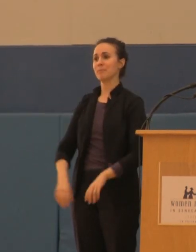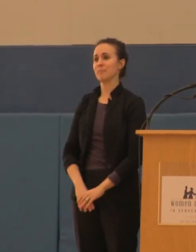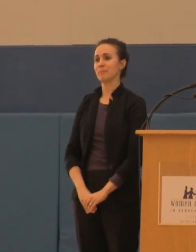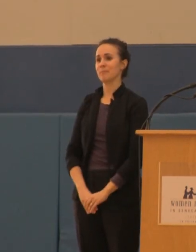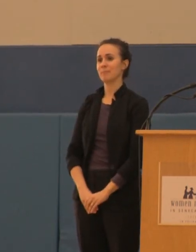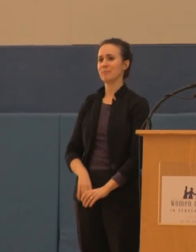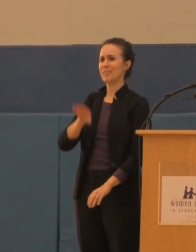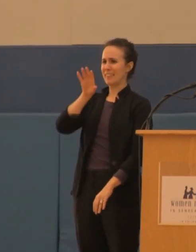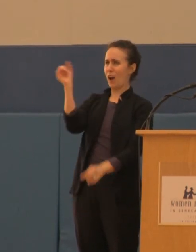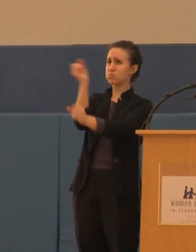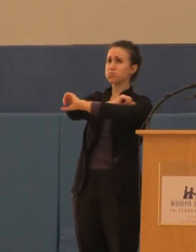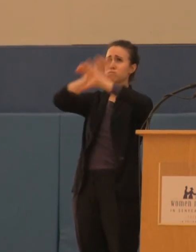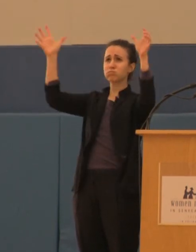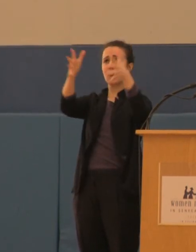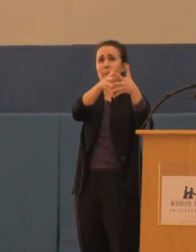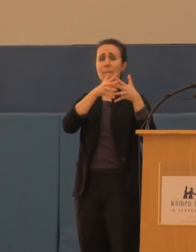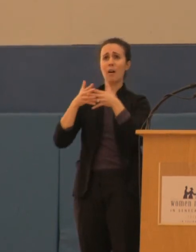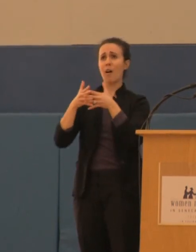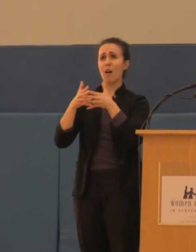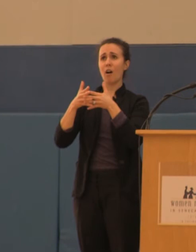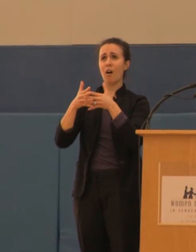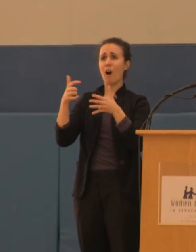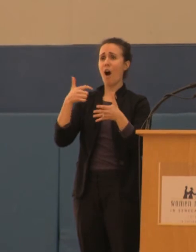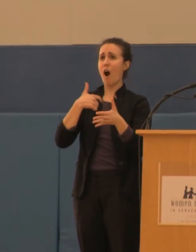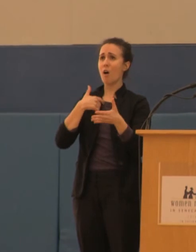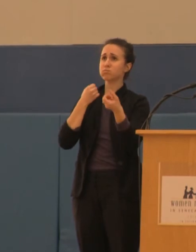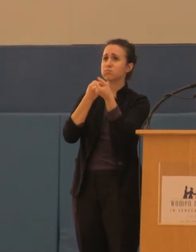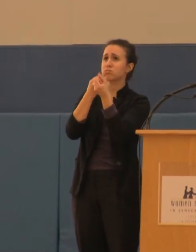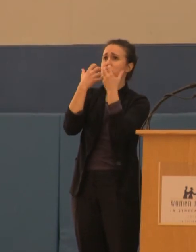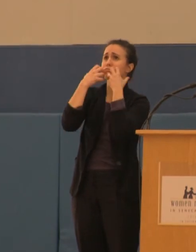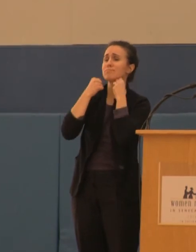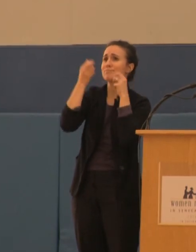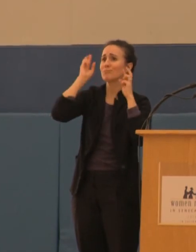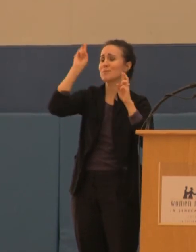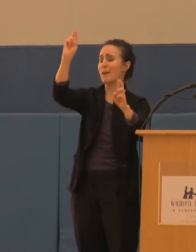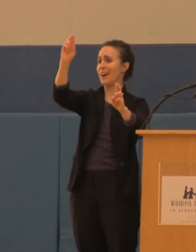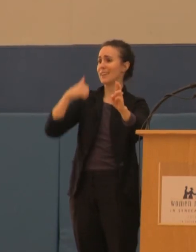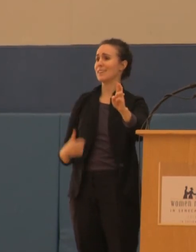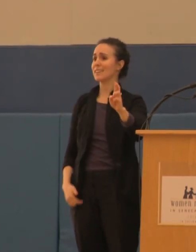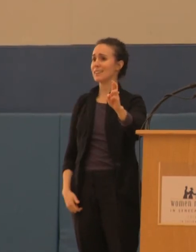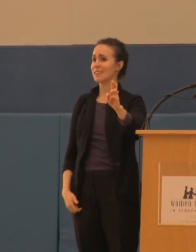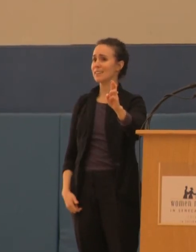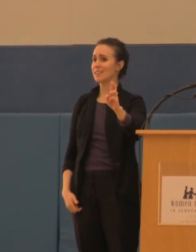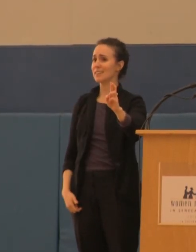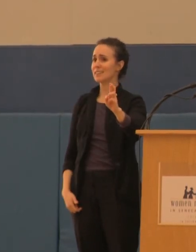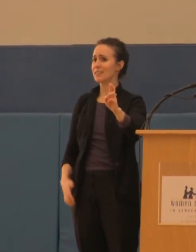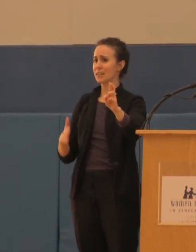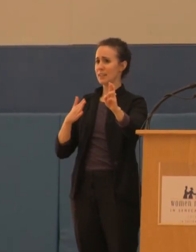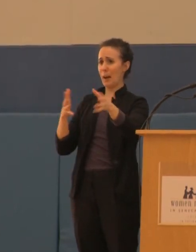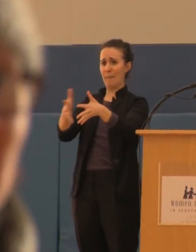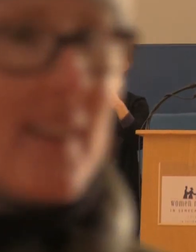That is the America that I have grown to love and respect. My America welcomed